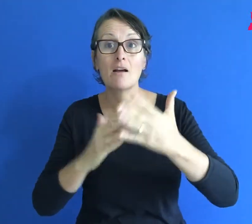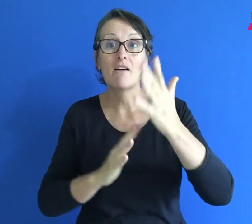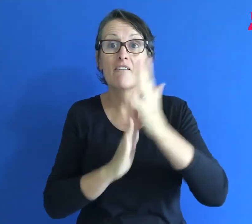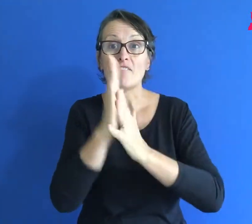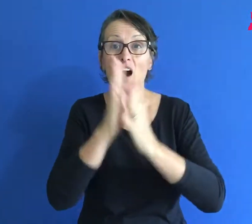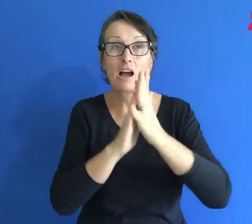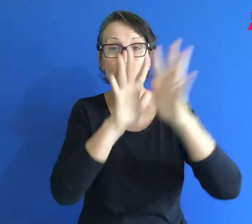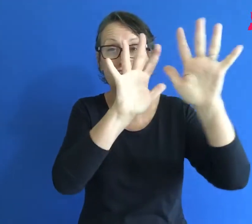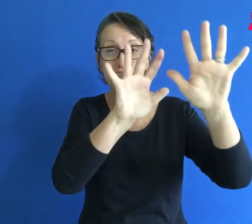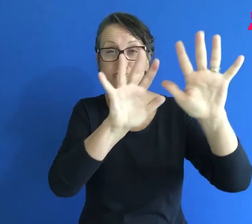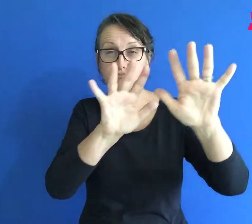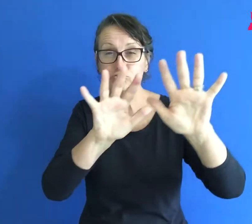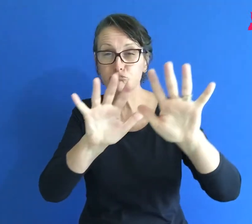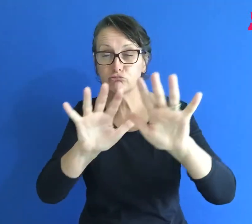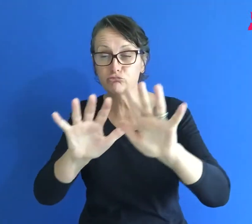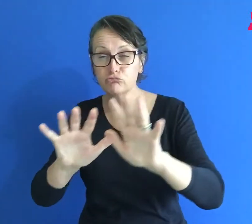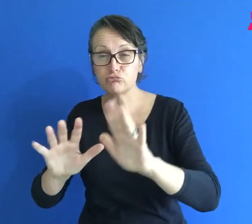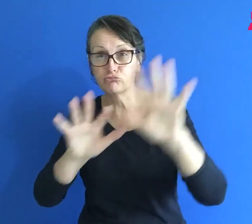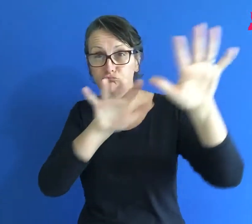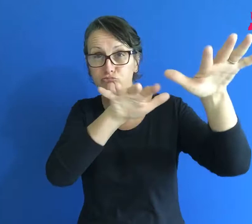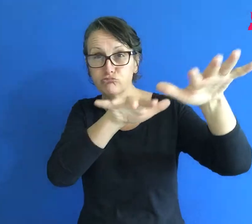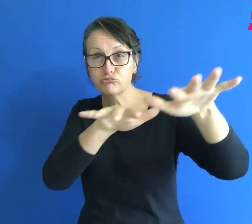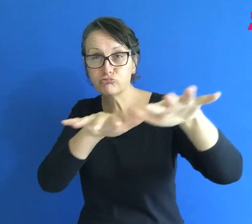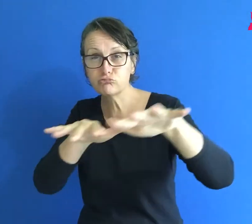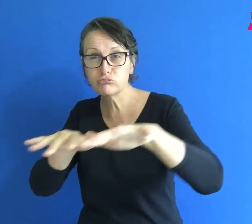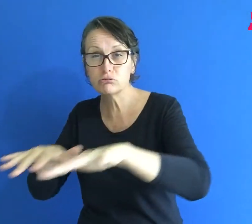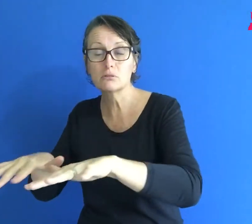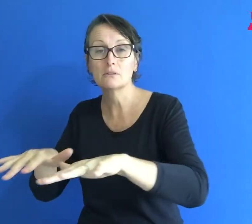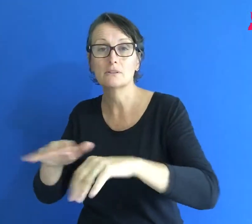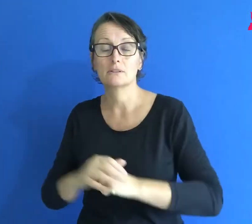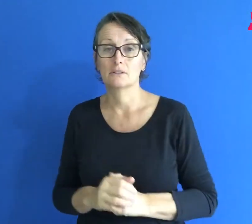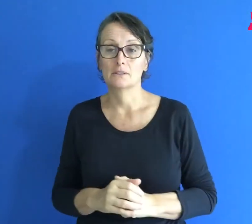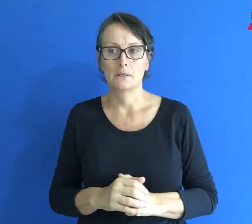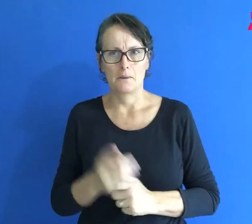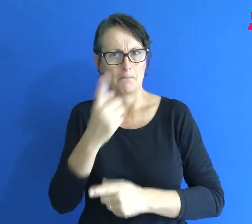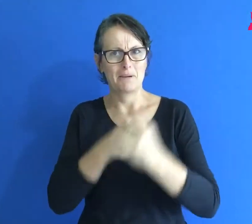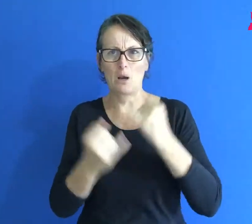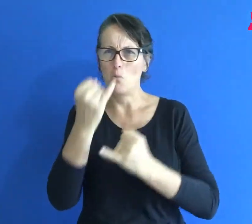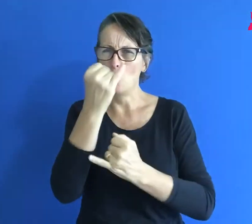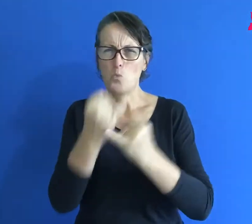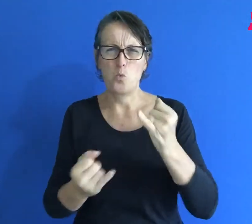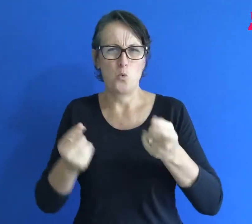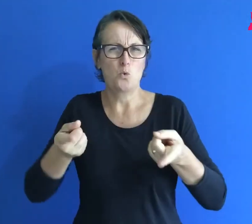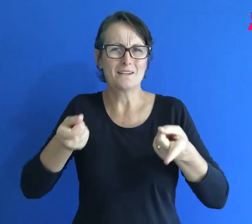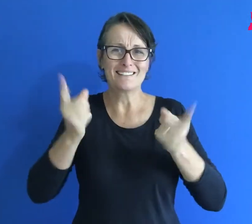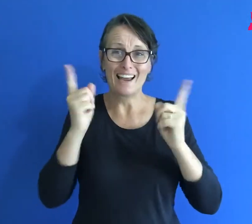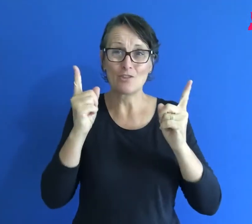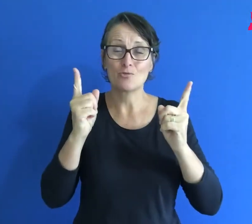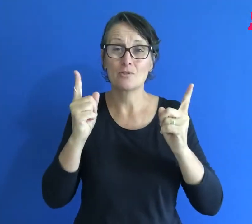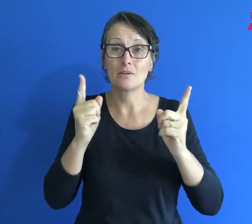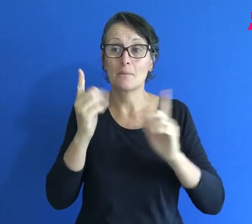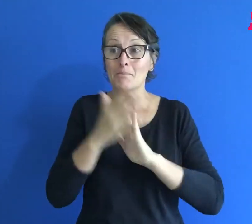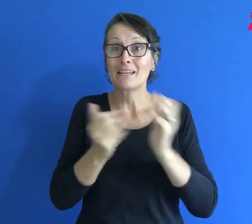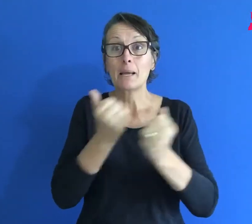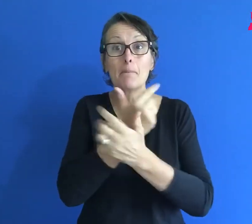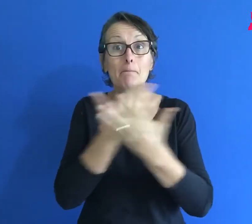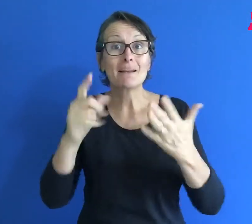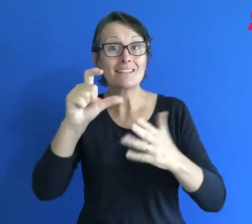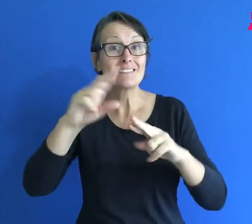just 20 kilometres to the east of where Cliff was. The situation had become so dangerous that many of the CFA trucks were just unable to